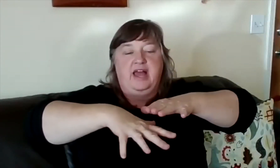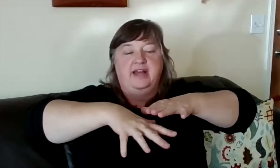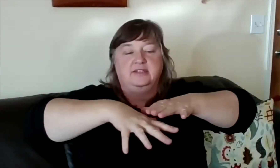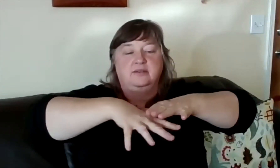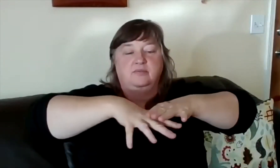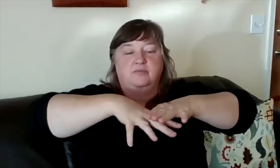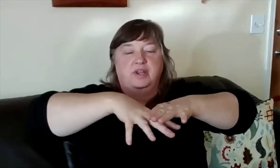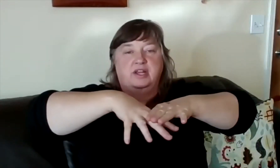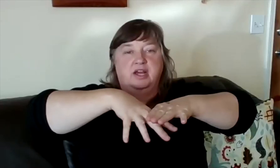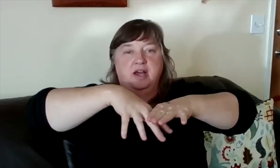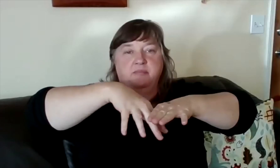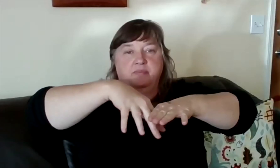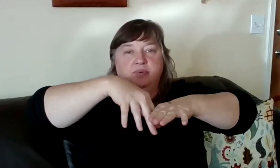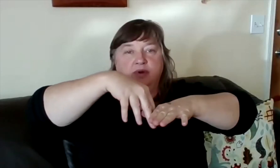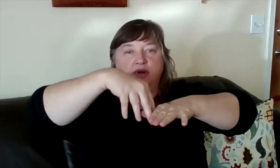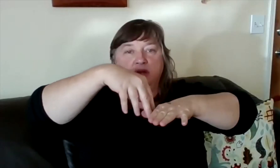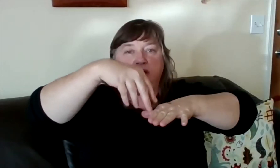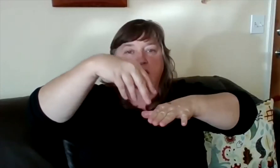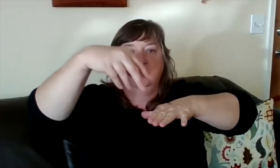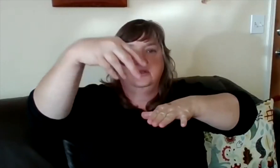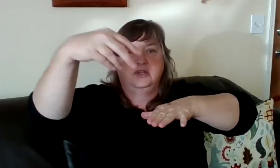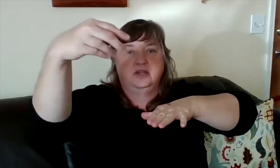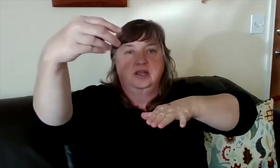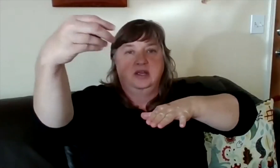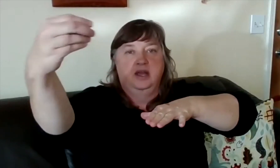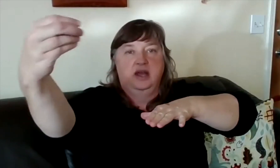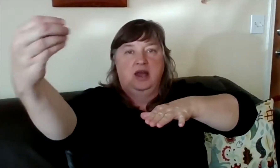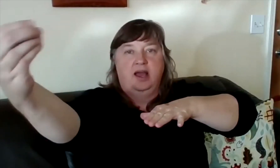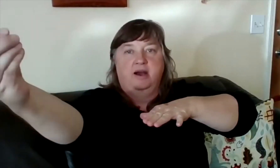flat, bring it up, close it, out.